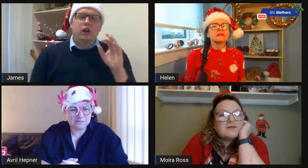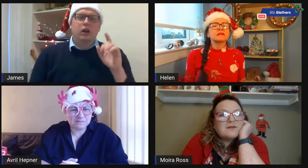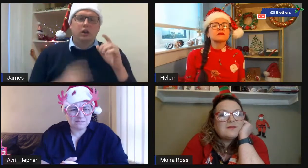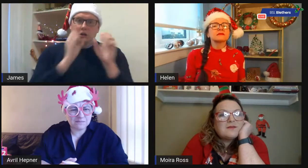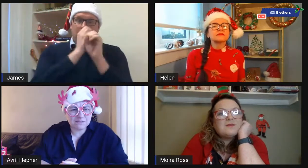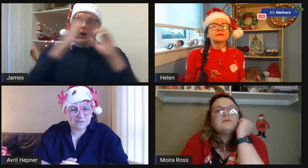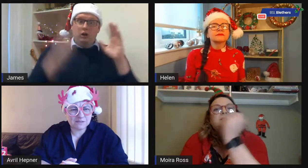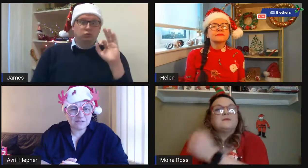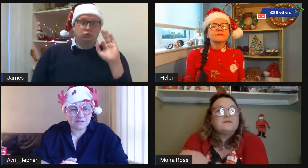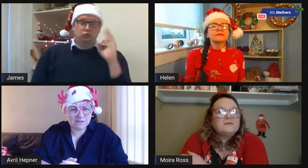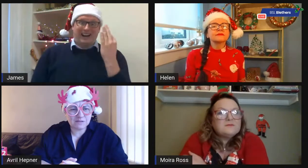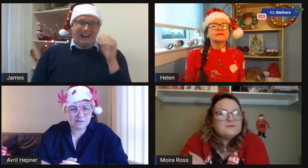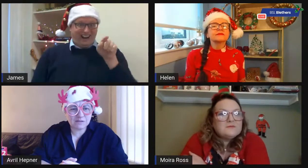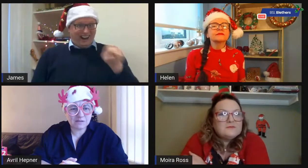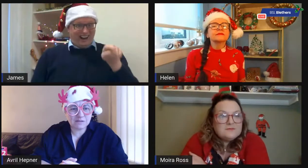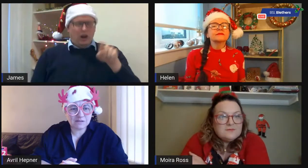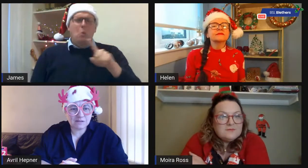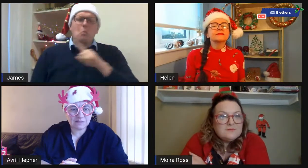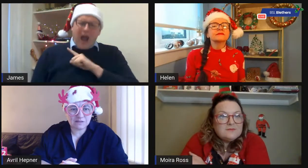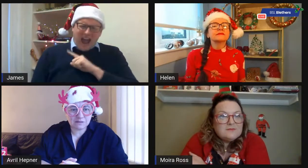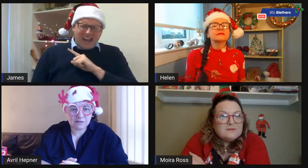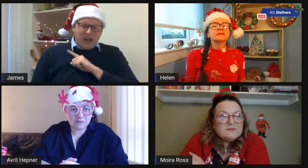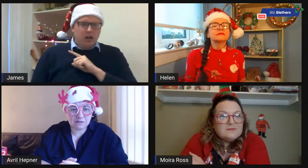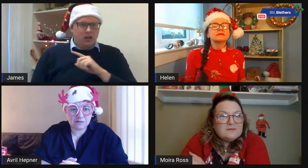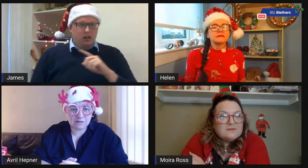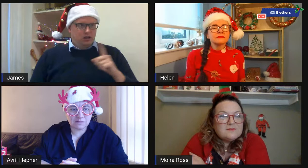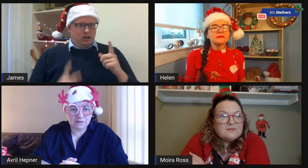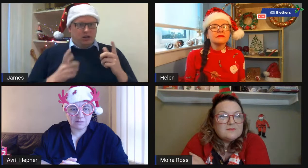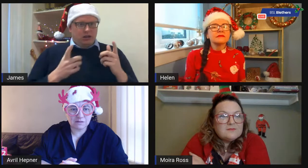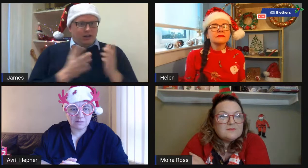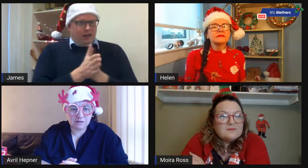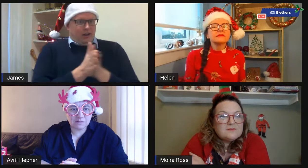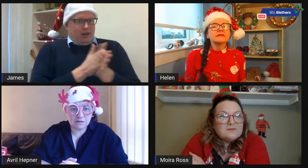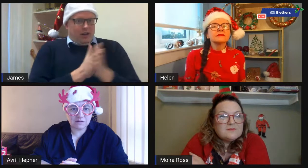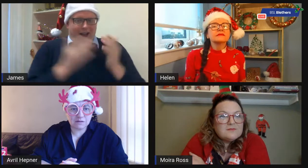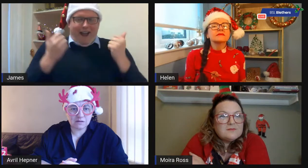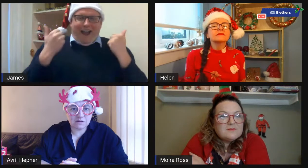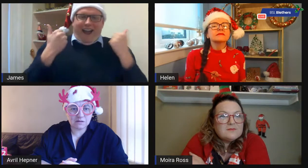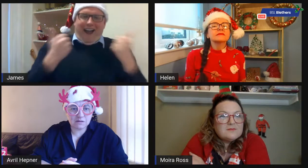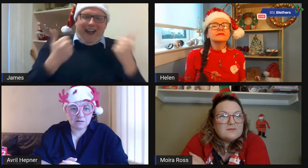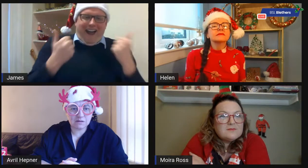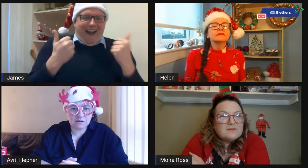tell us more about that? Yeah, well, the reason it was green was at that time,